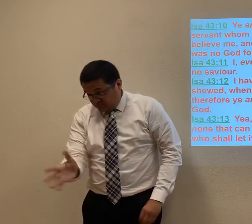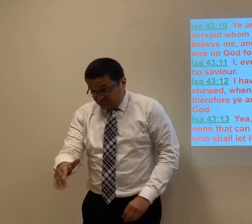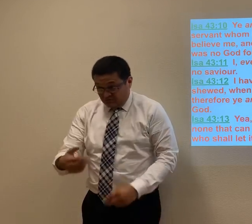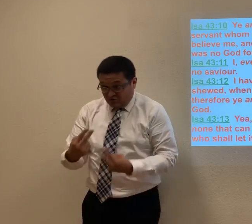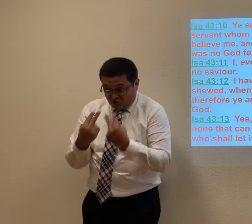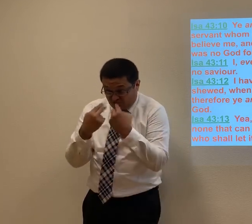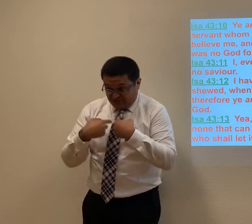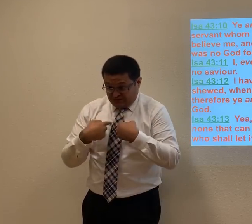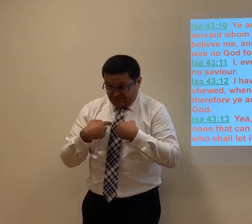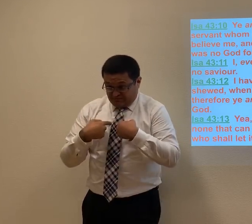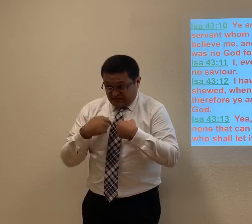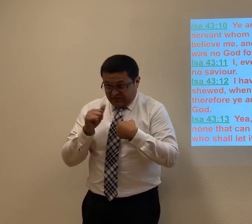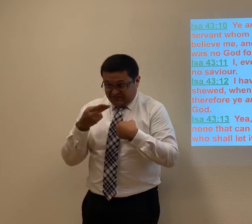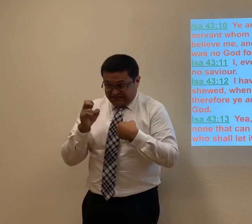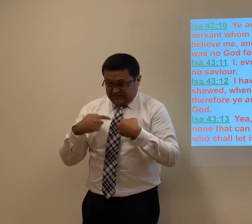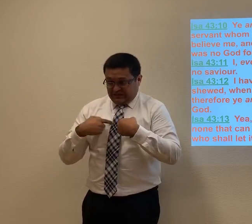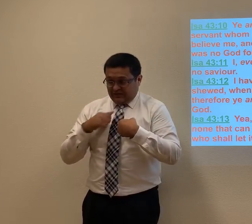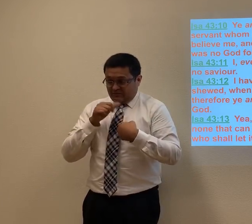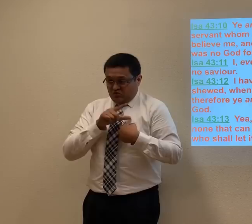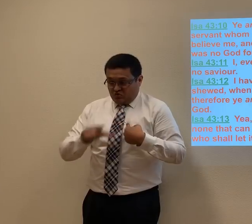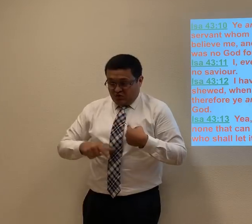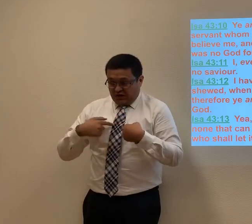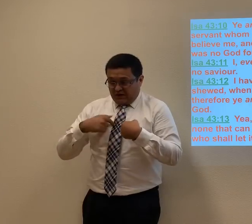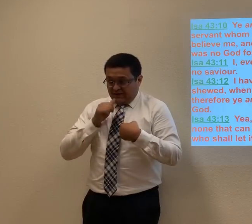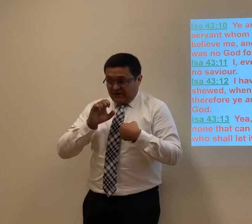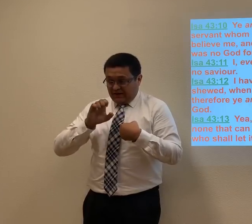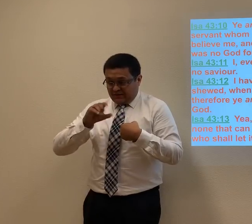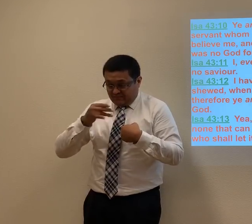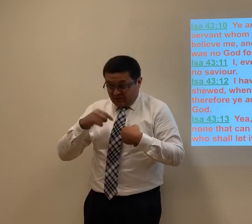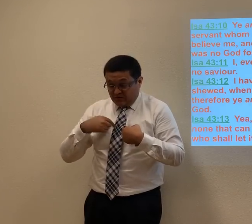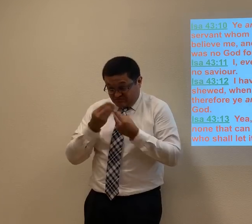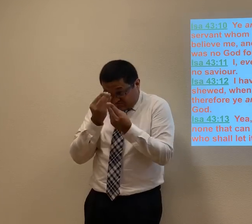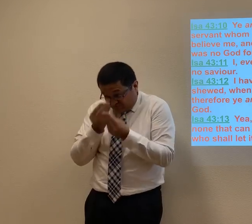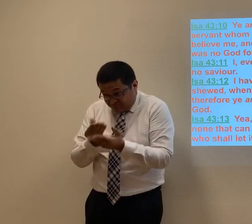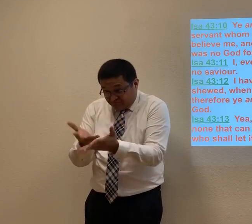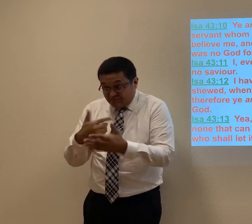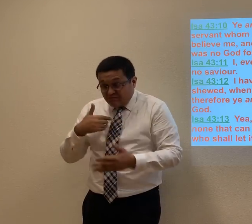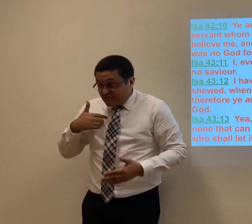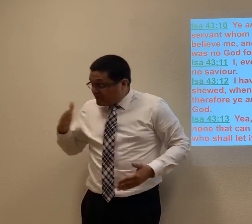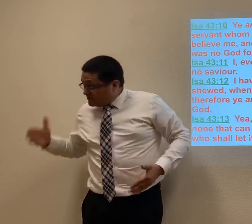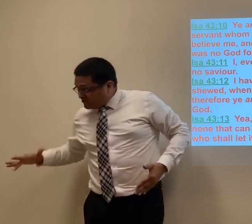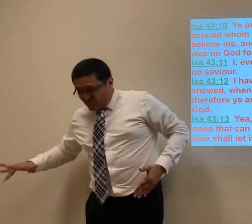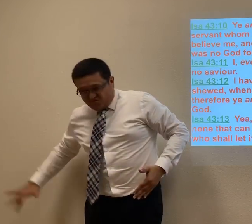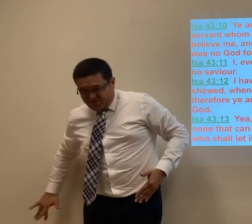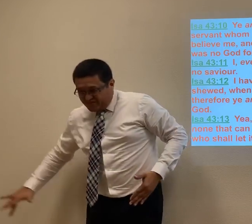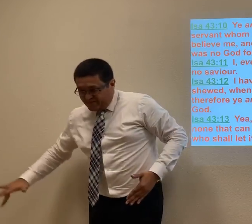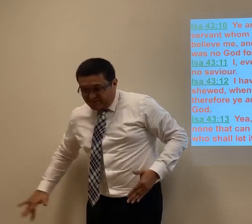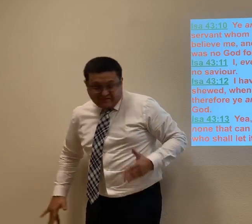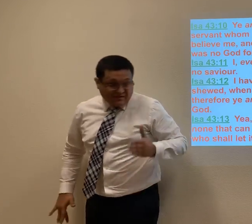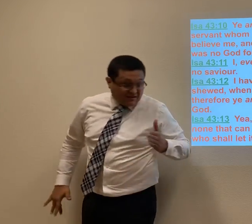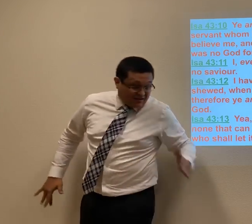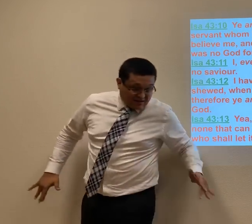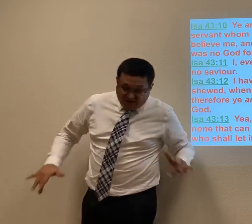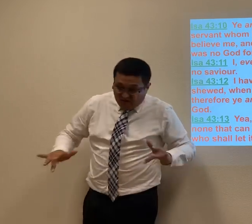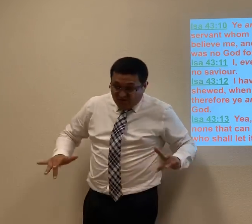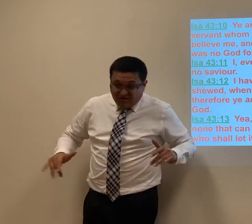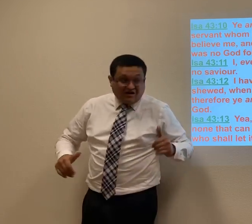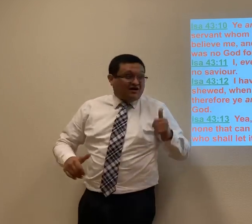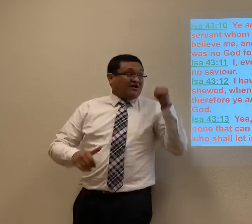Yes, so He's saying there is none other besides me. I am Elohim. I am. There's none beside me,